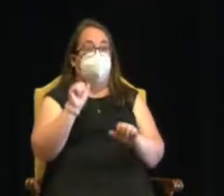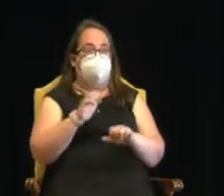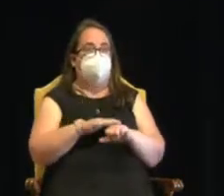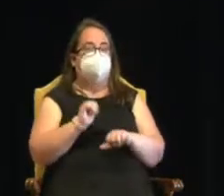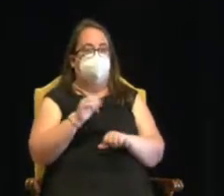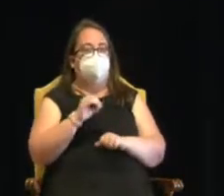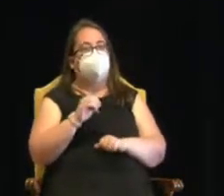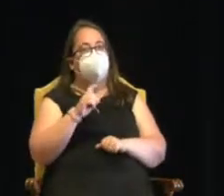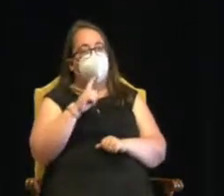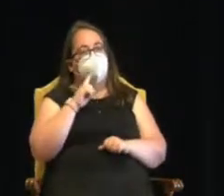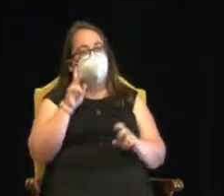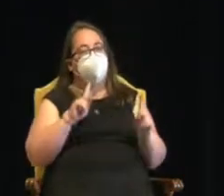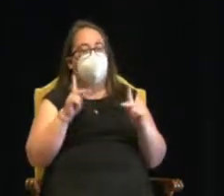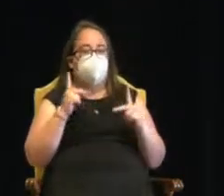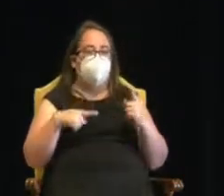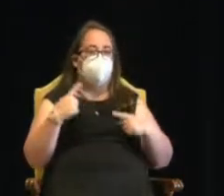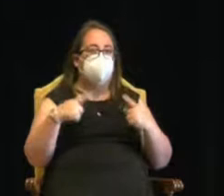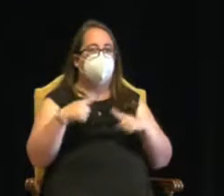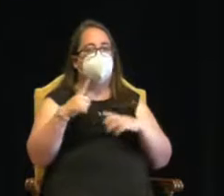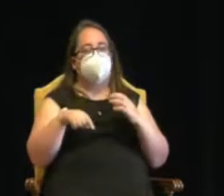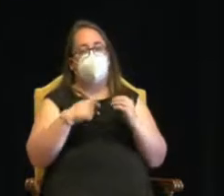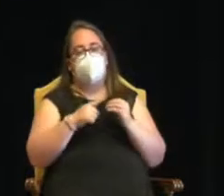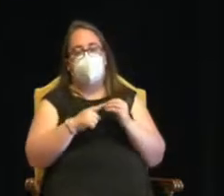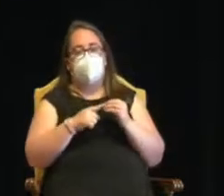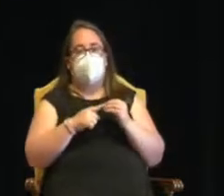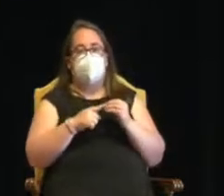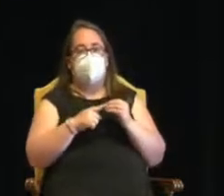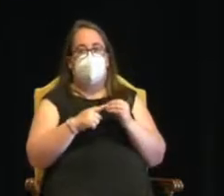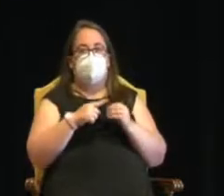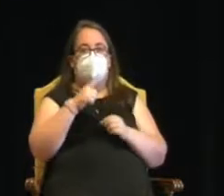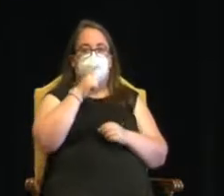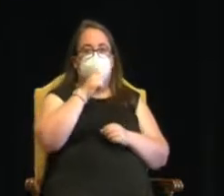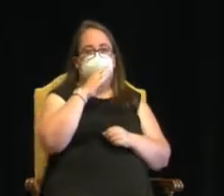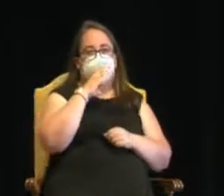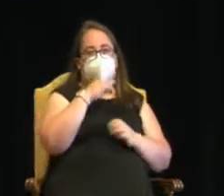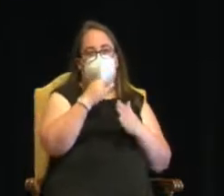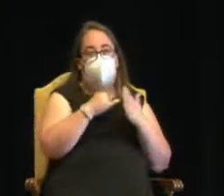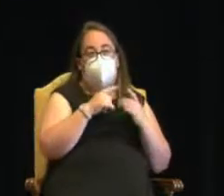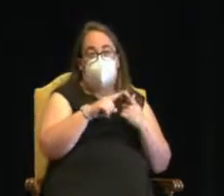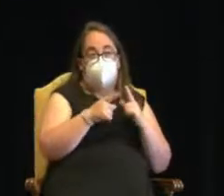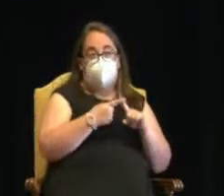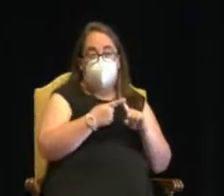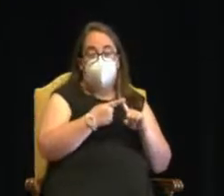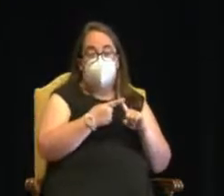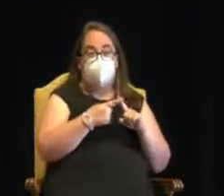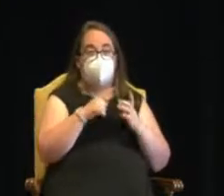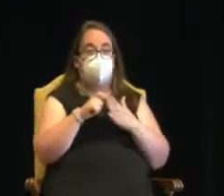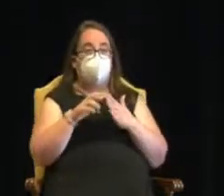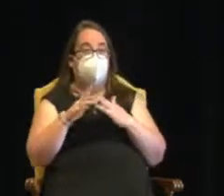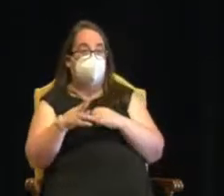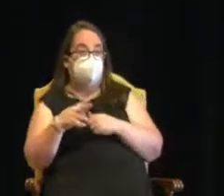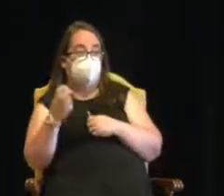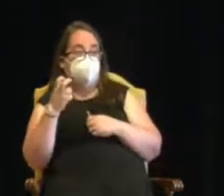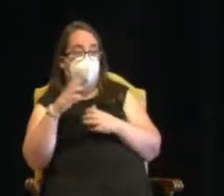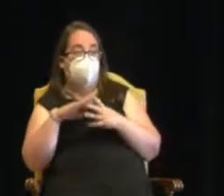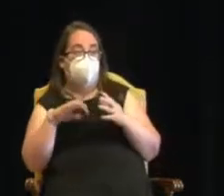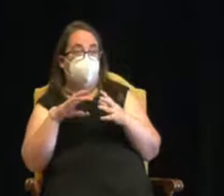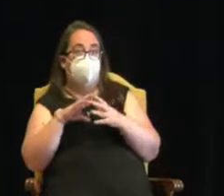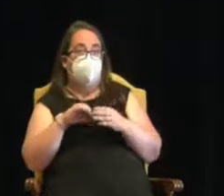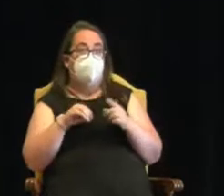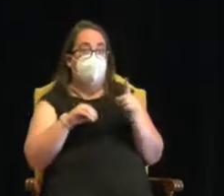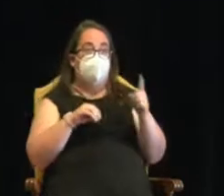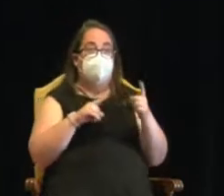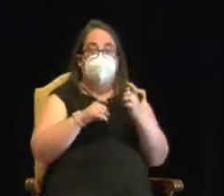And there were these people like arguing about, who was the bad art friend? Was it the writer who stole the story? Was it the writer